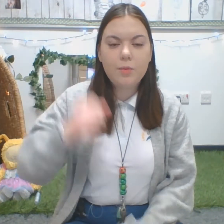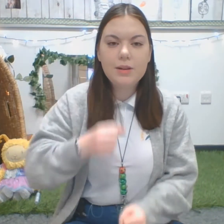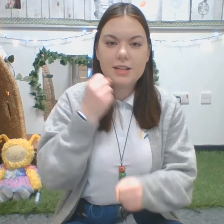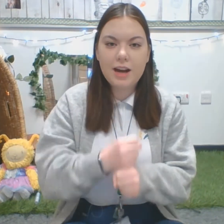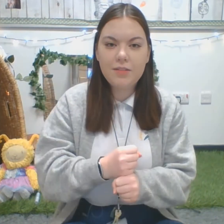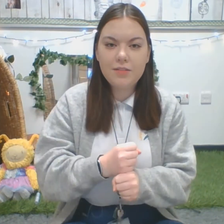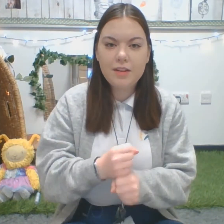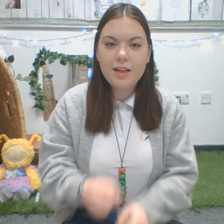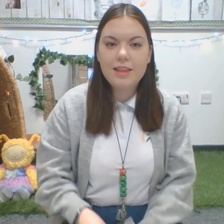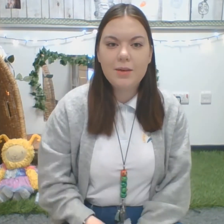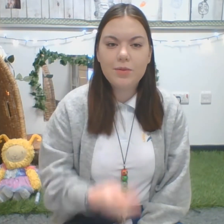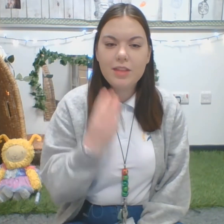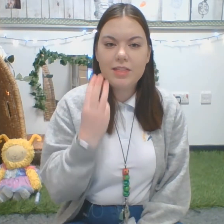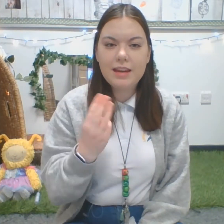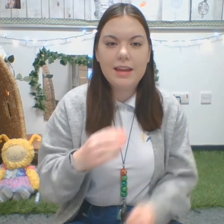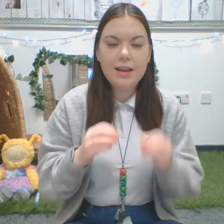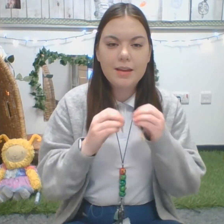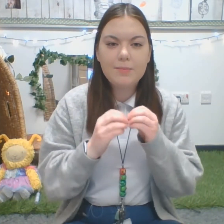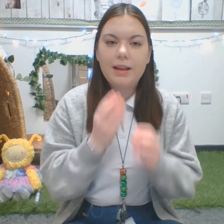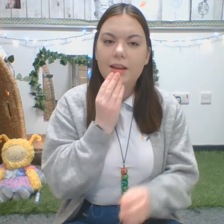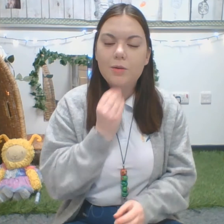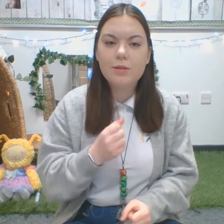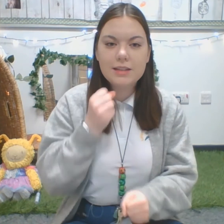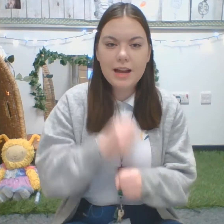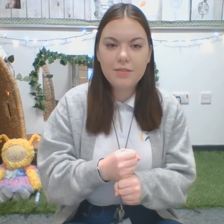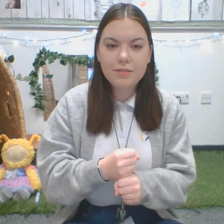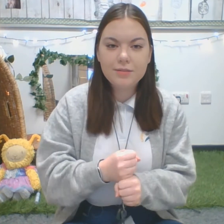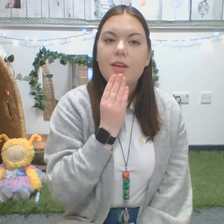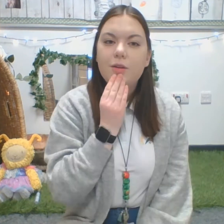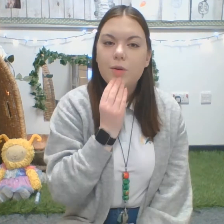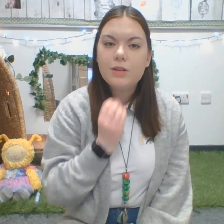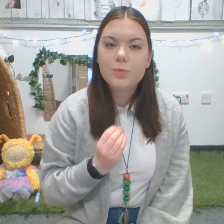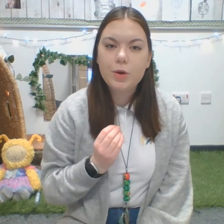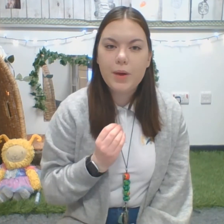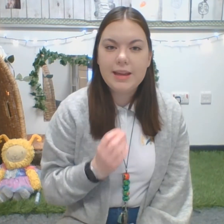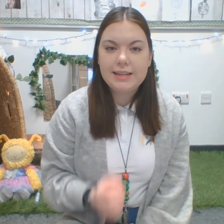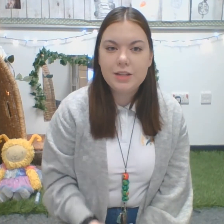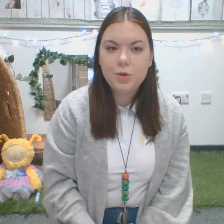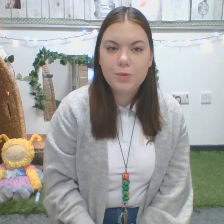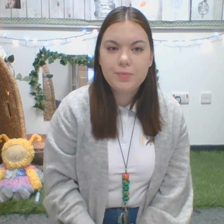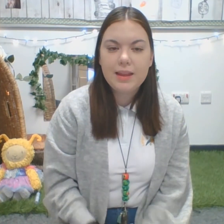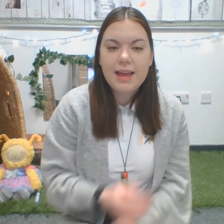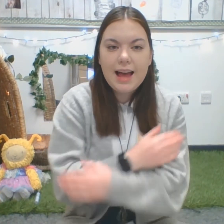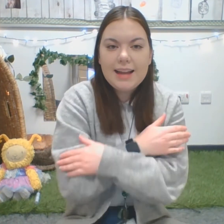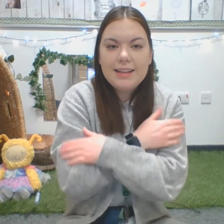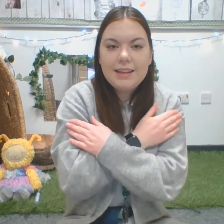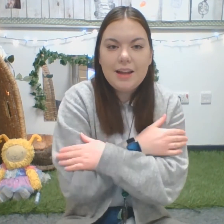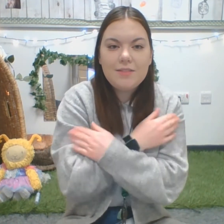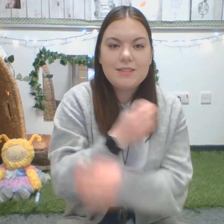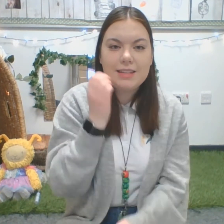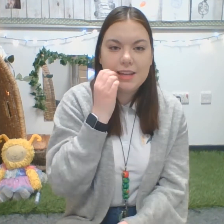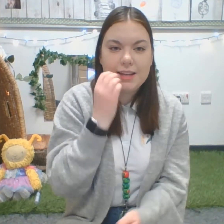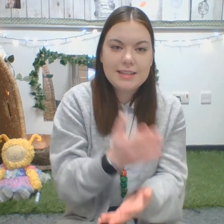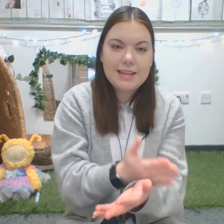Gruff, they were the three billy goats Gruff. The goats were quite greedy though, and loved to eat